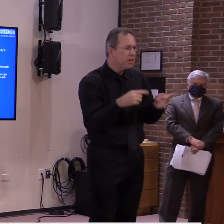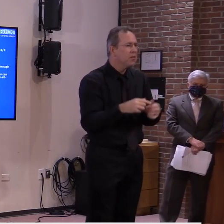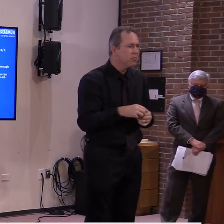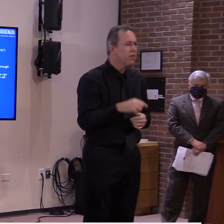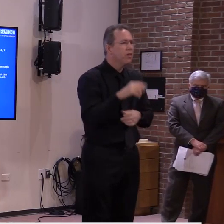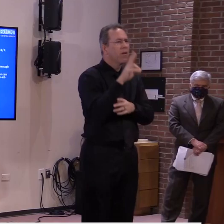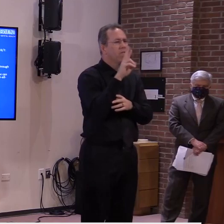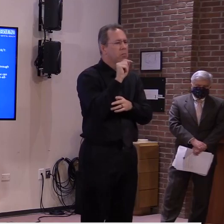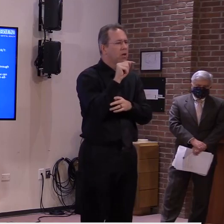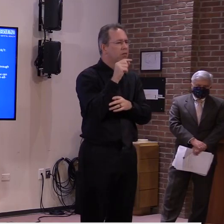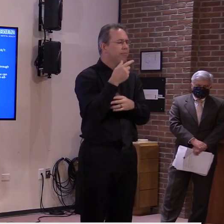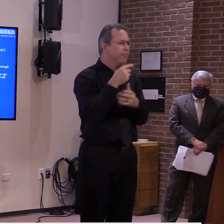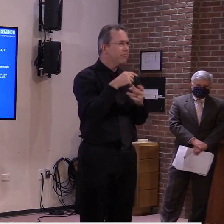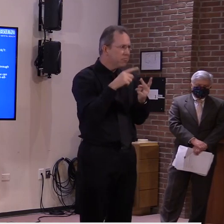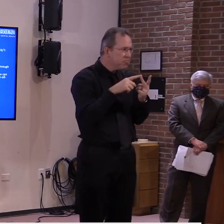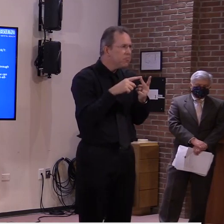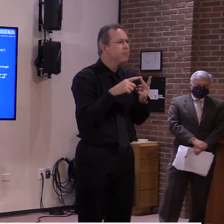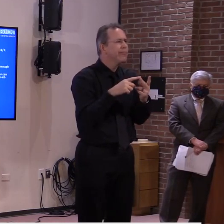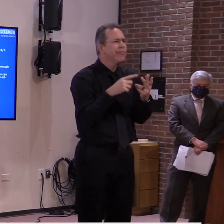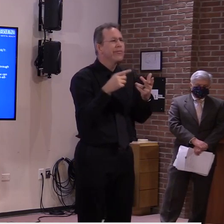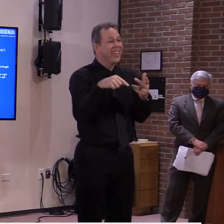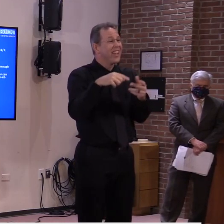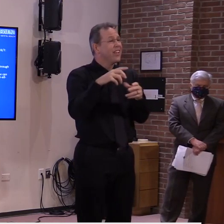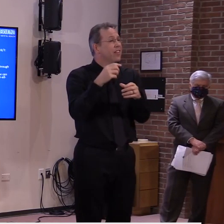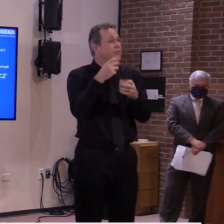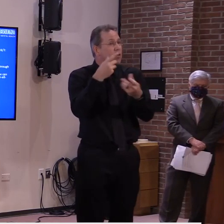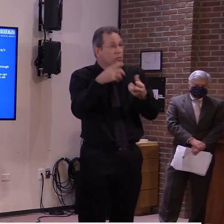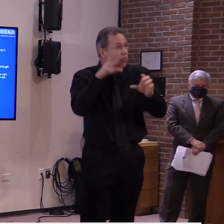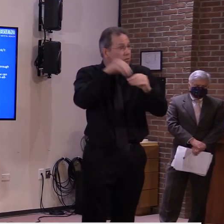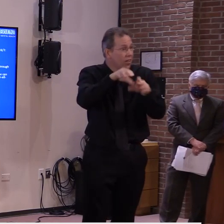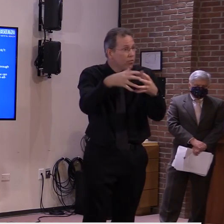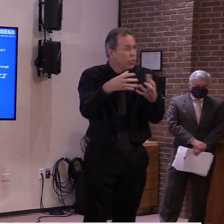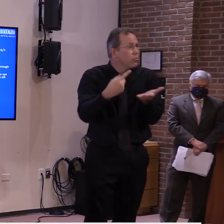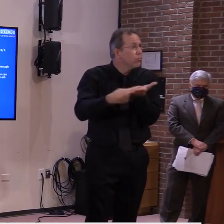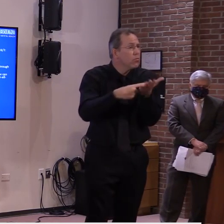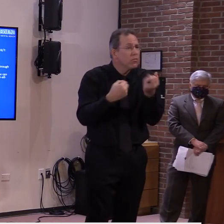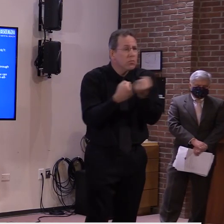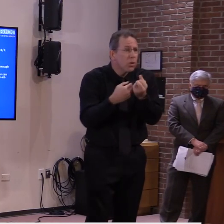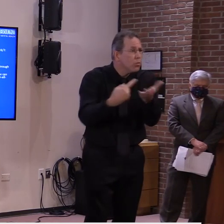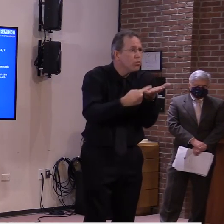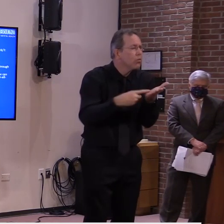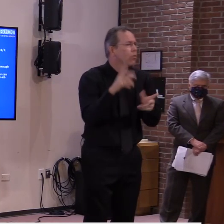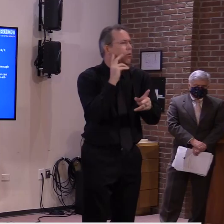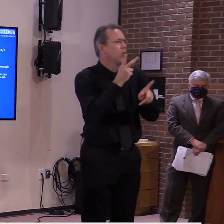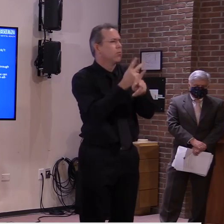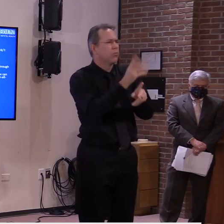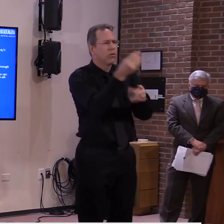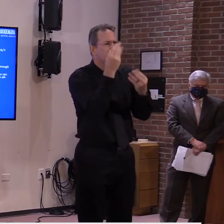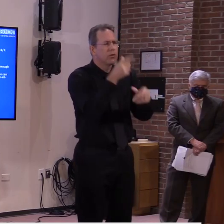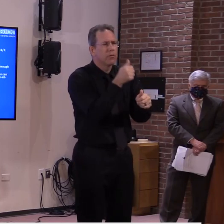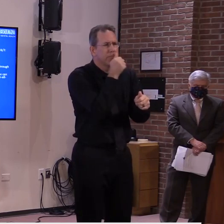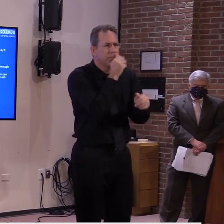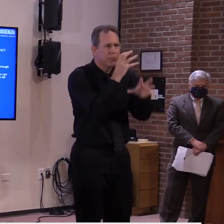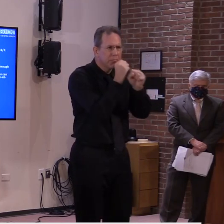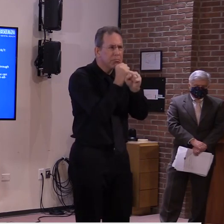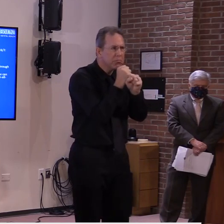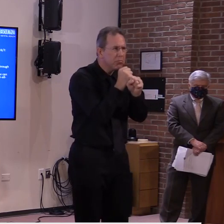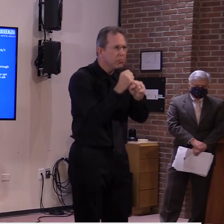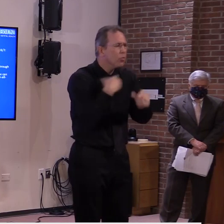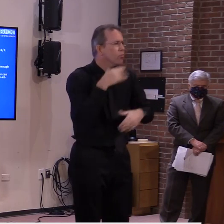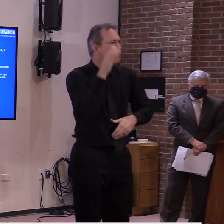the supports are confidential and free. They provide emotional support, a listening ear, and connection to community